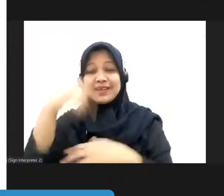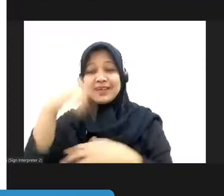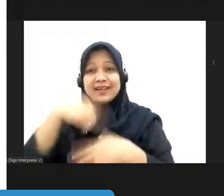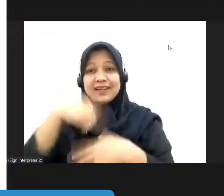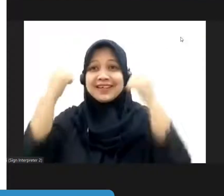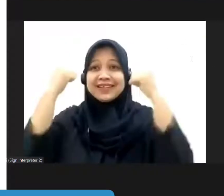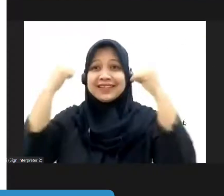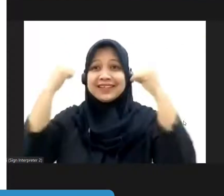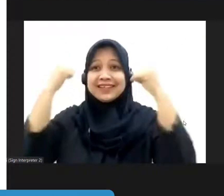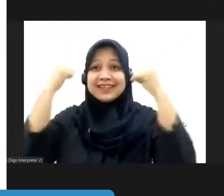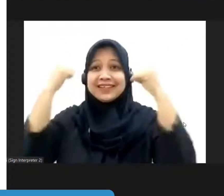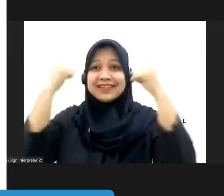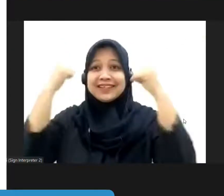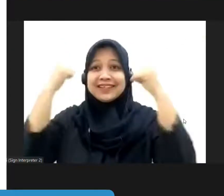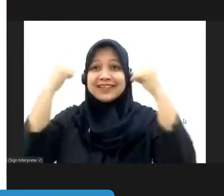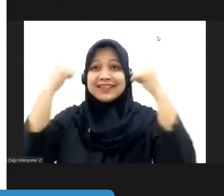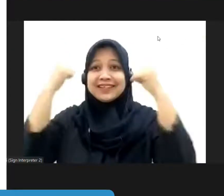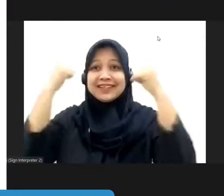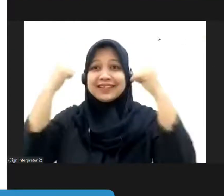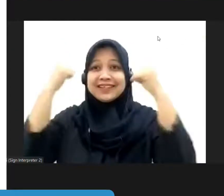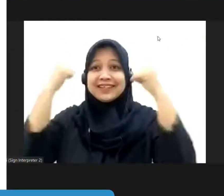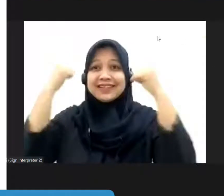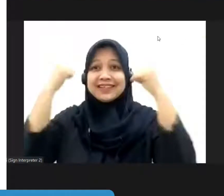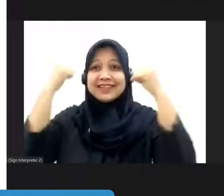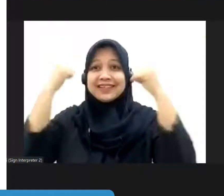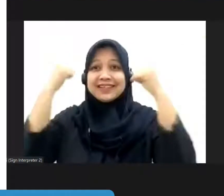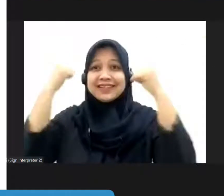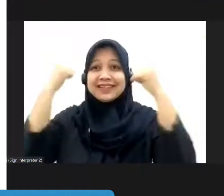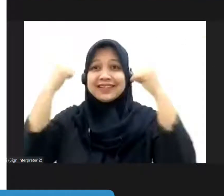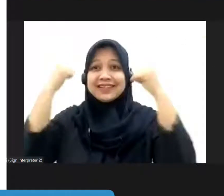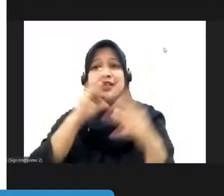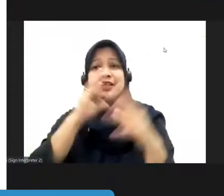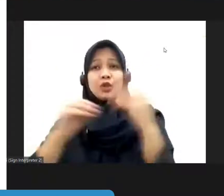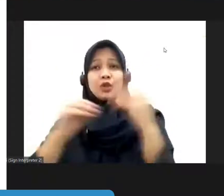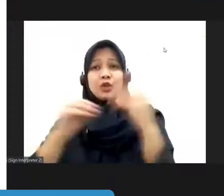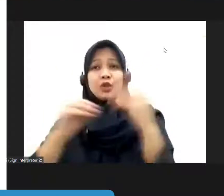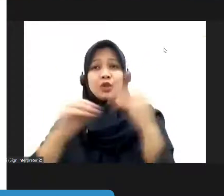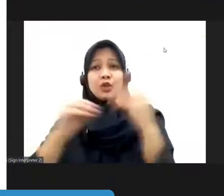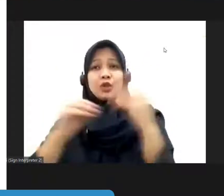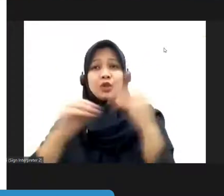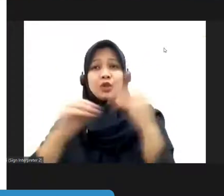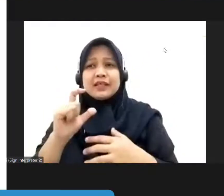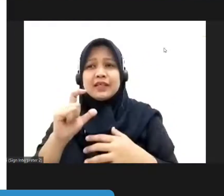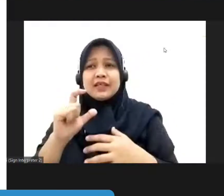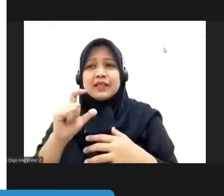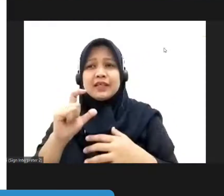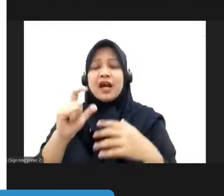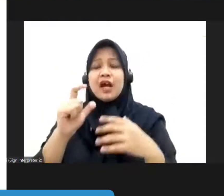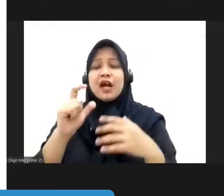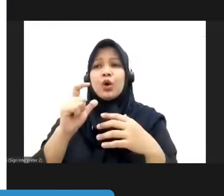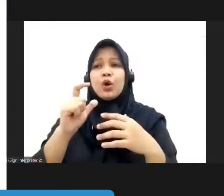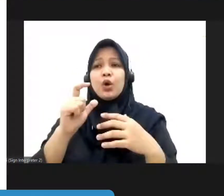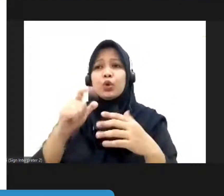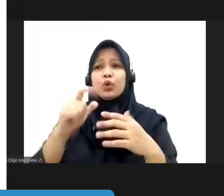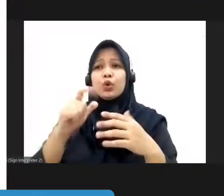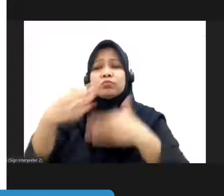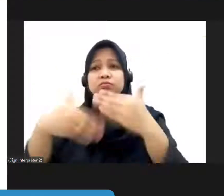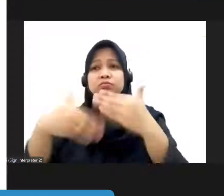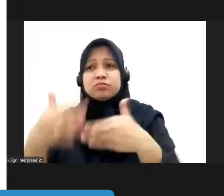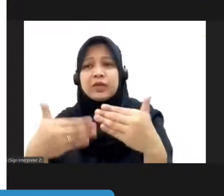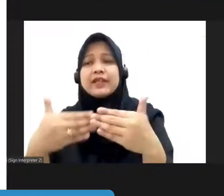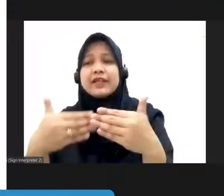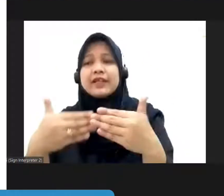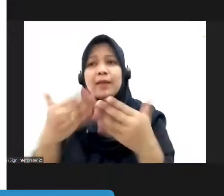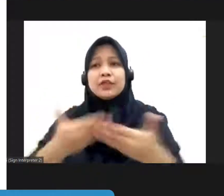have discussed some of the important points on how we can better support the communities to play their role in the multi-hazard